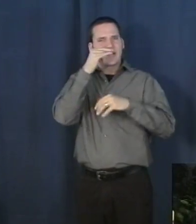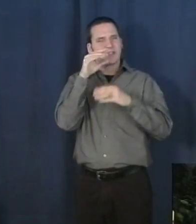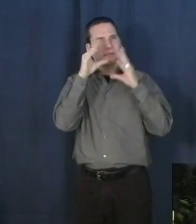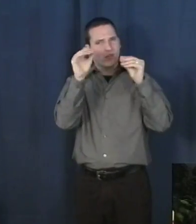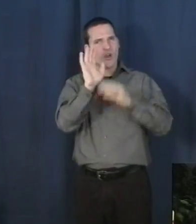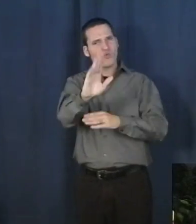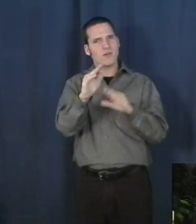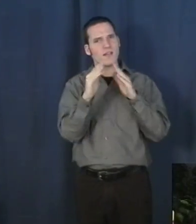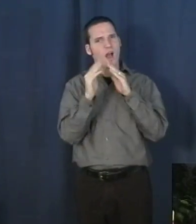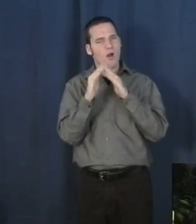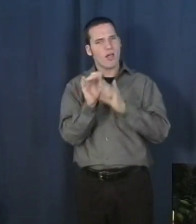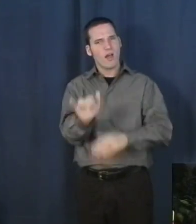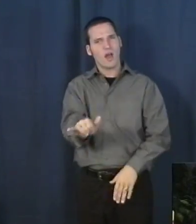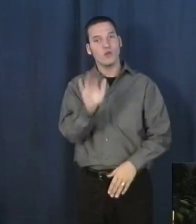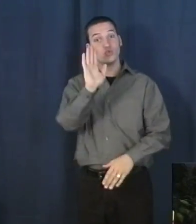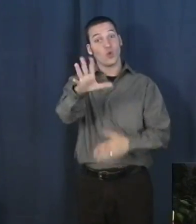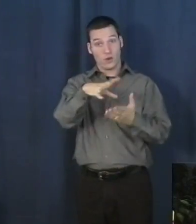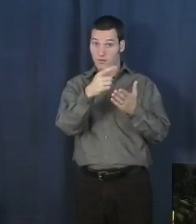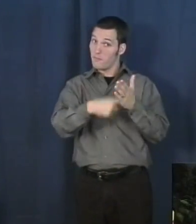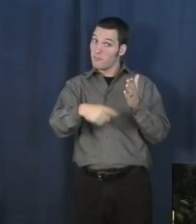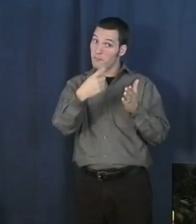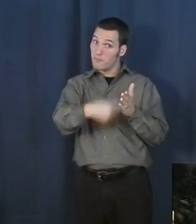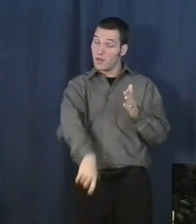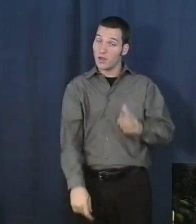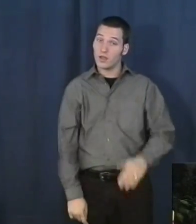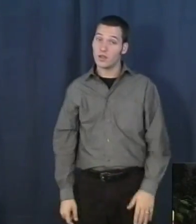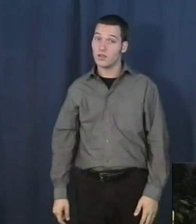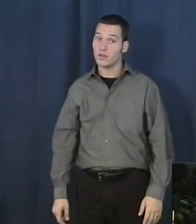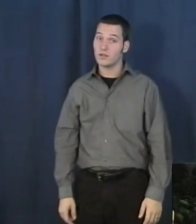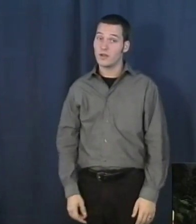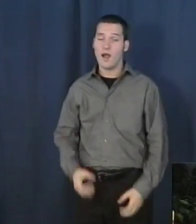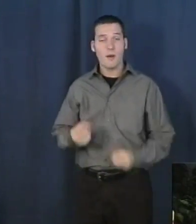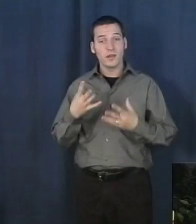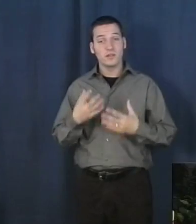taught that in your town at your expense?